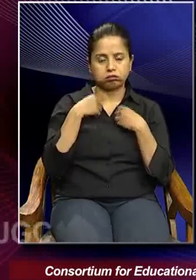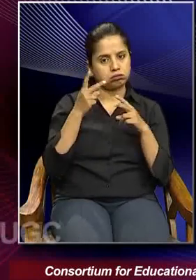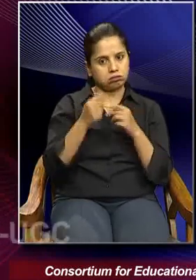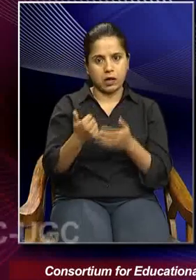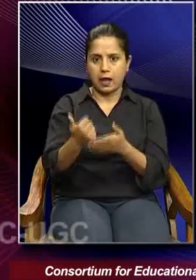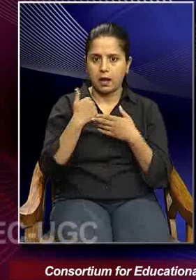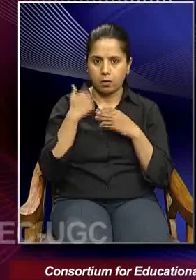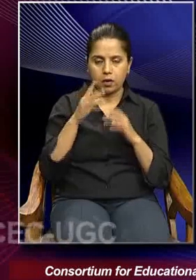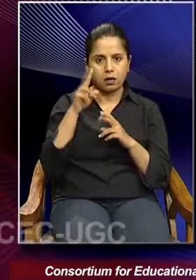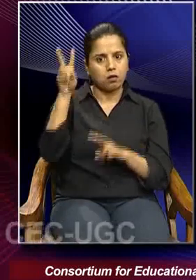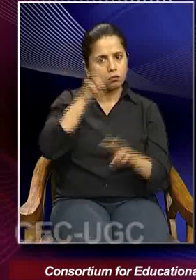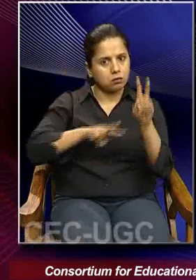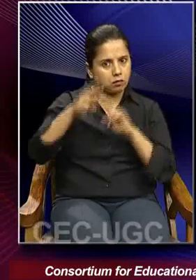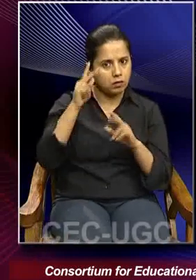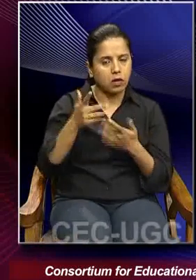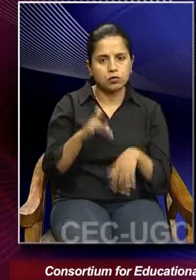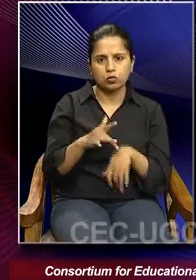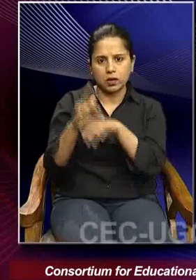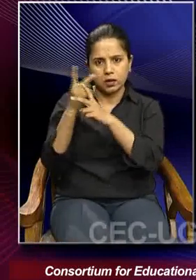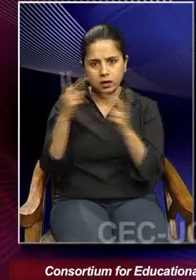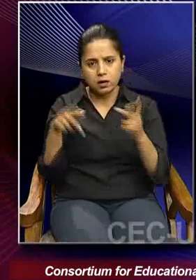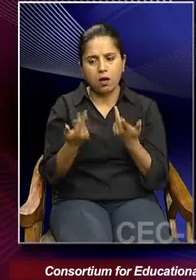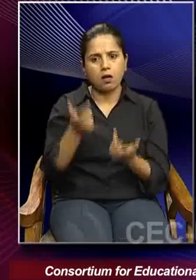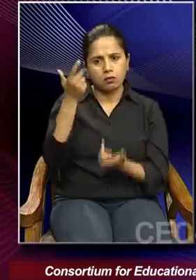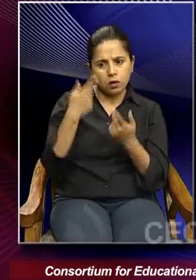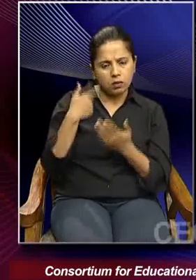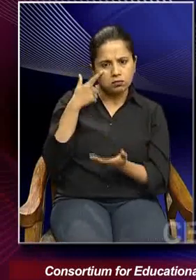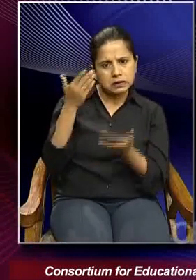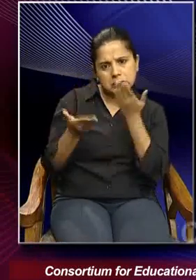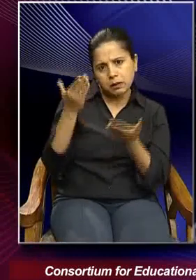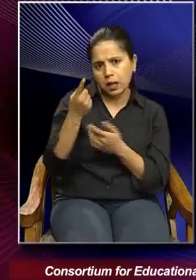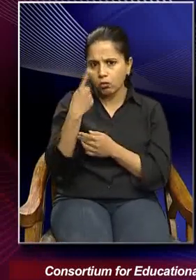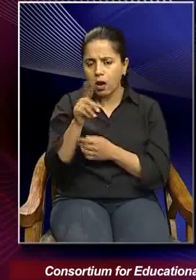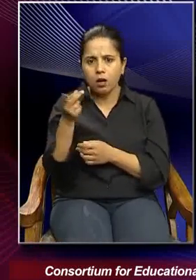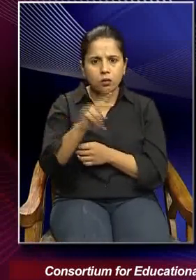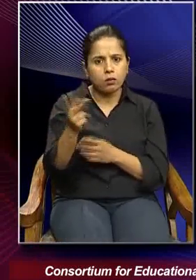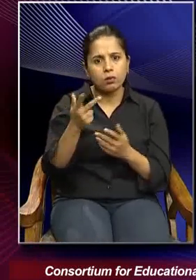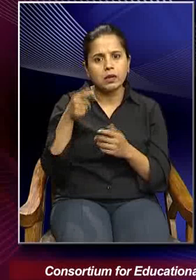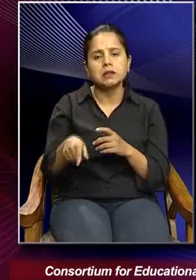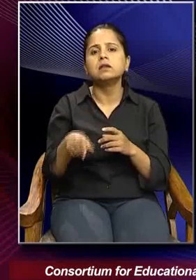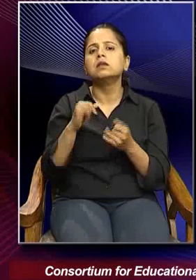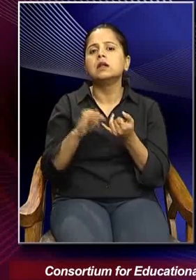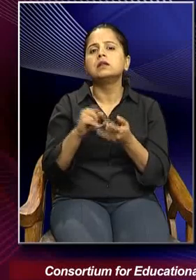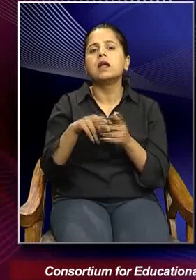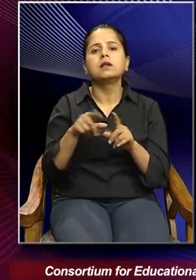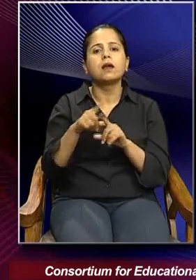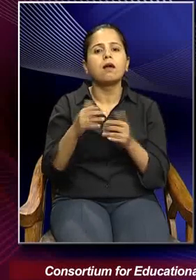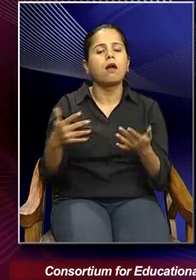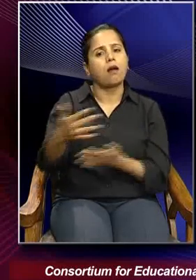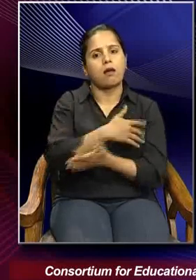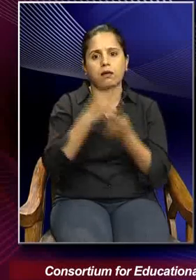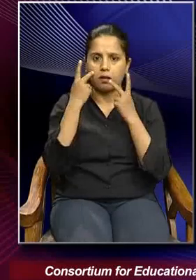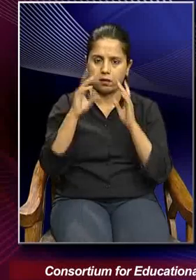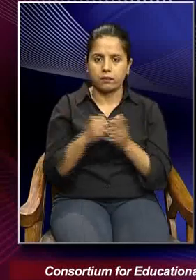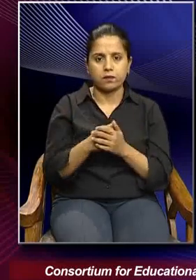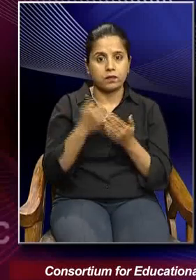helps us in analyzing, synthesizing, or rationalizing those sense data which we are perceiving.